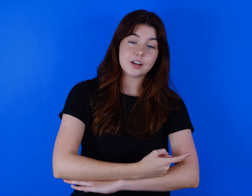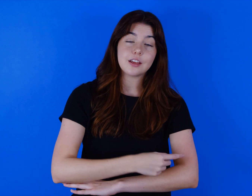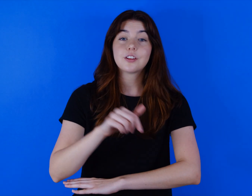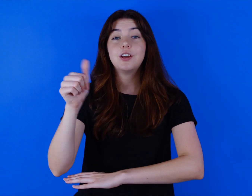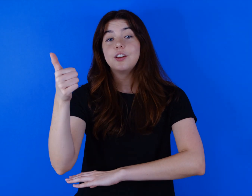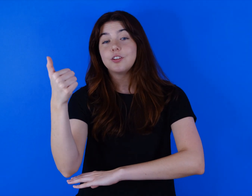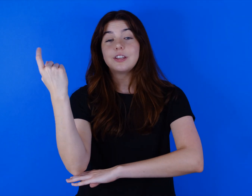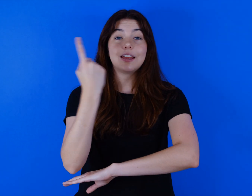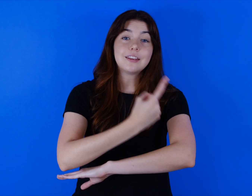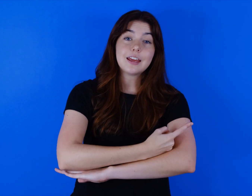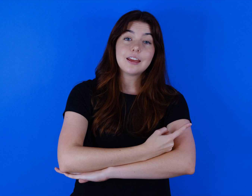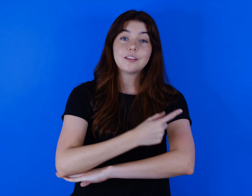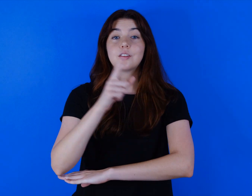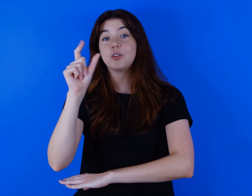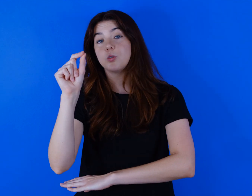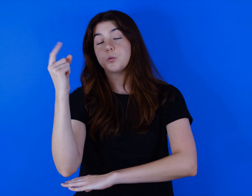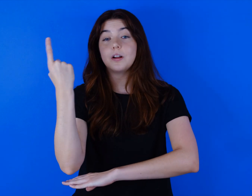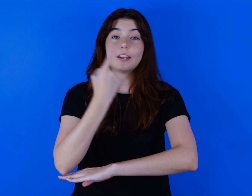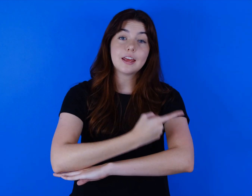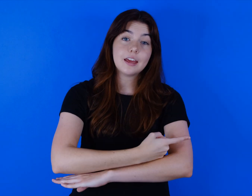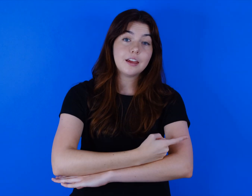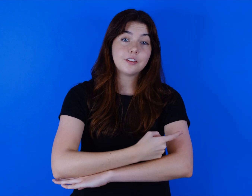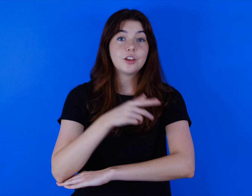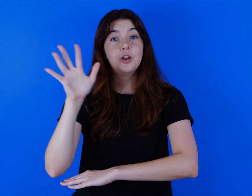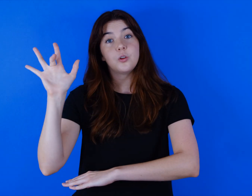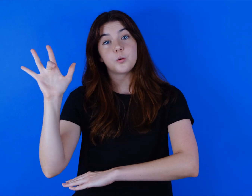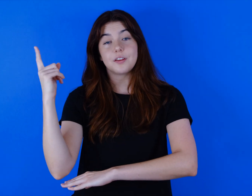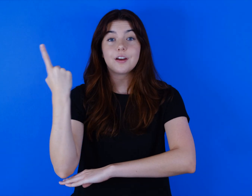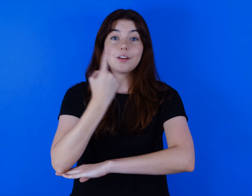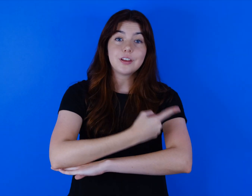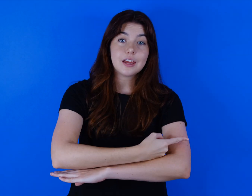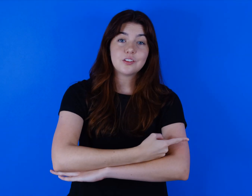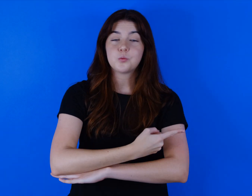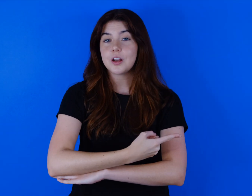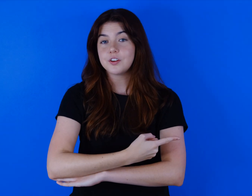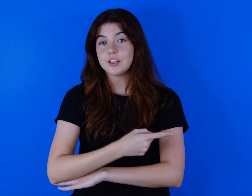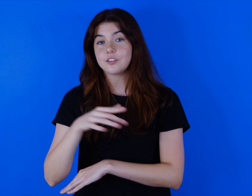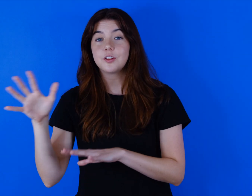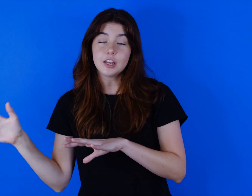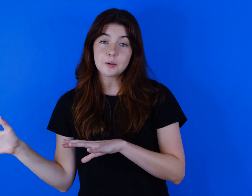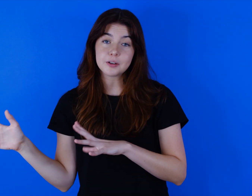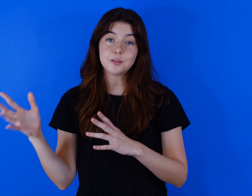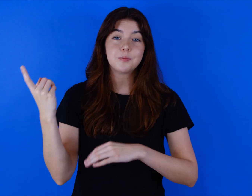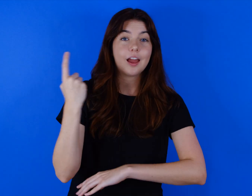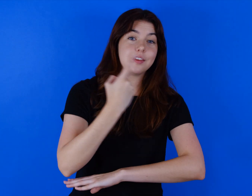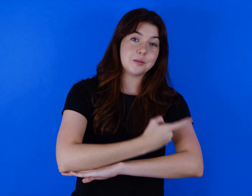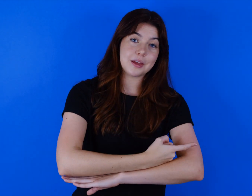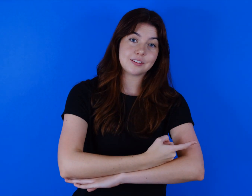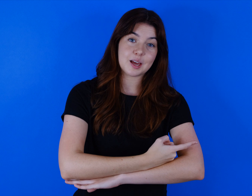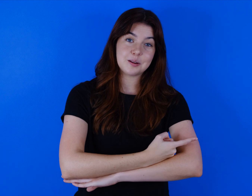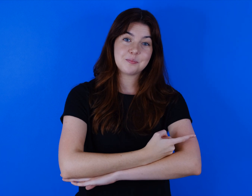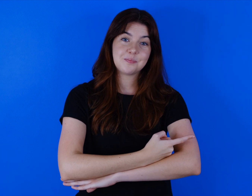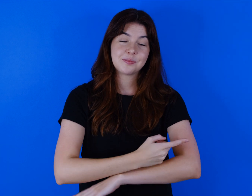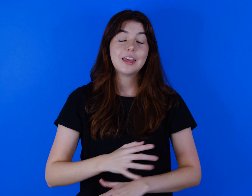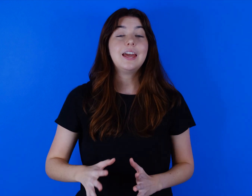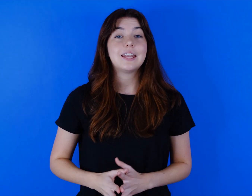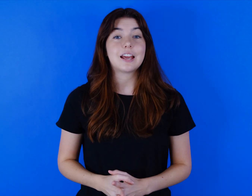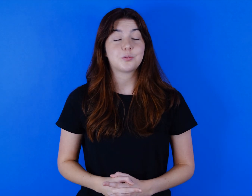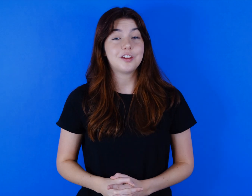days. So 10 days, 20 days, 25 days, whatever it is, number, and then the base sign. Next we have